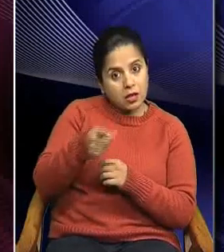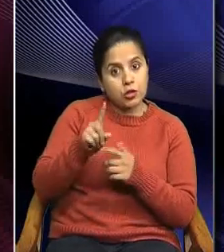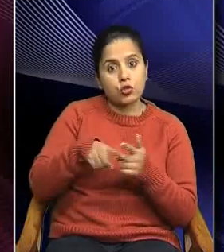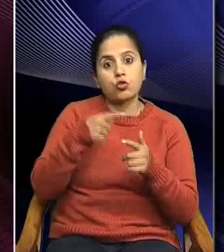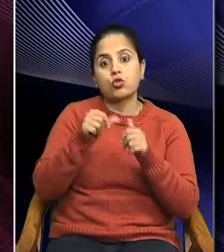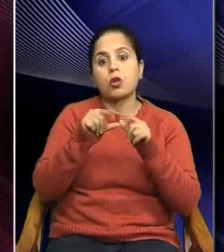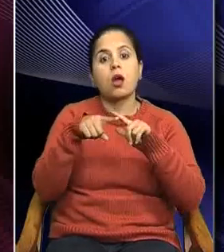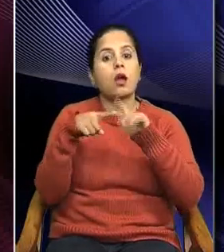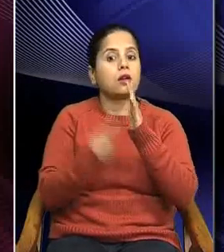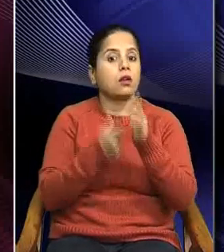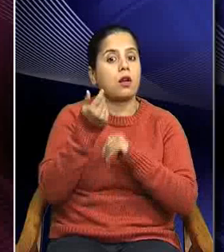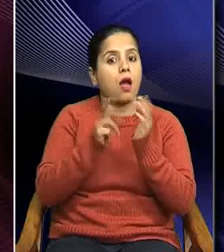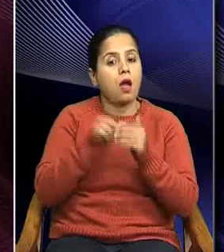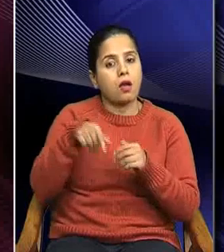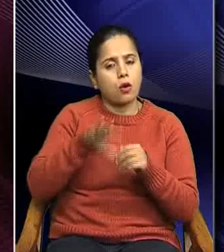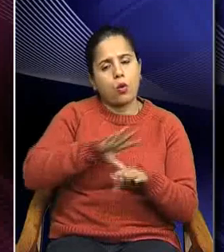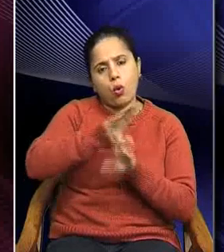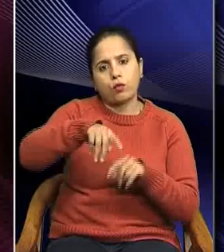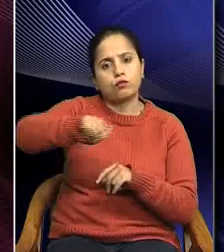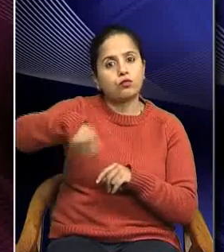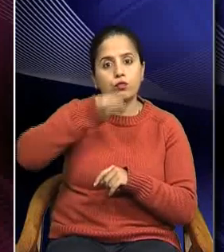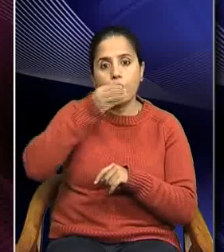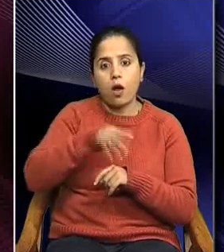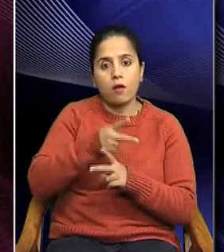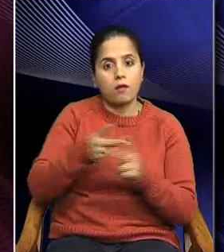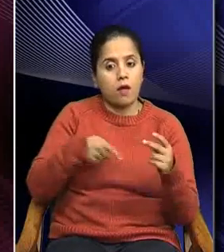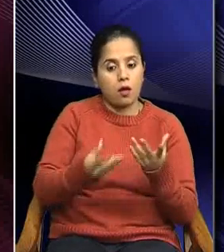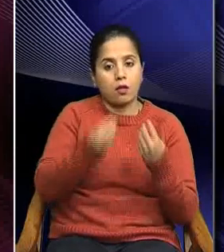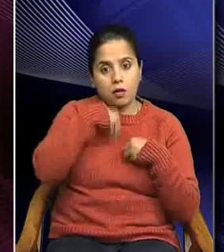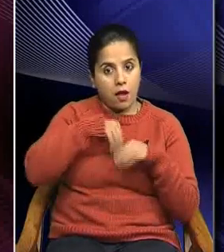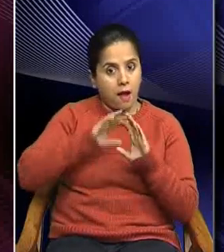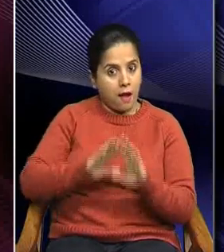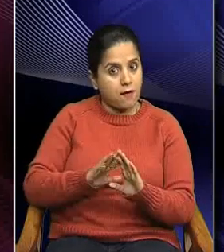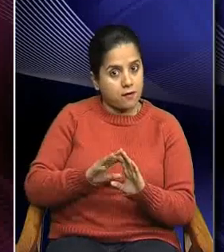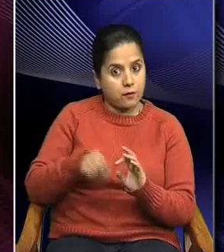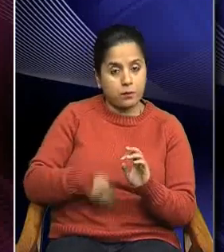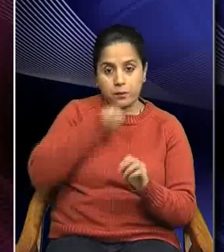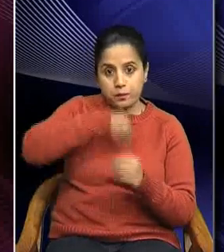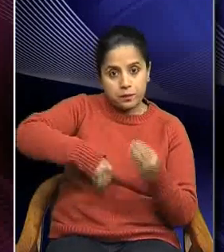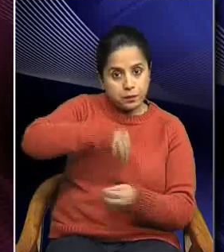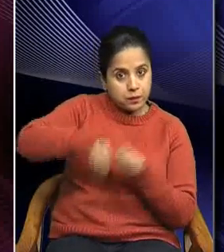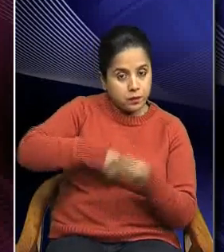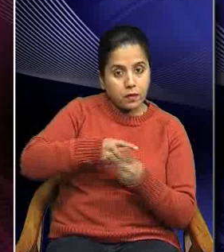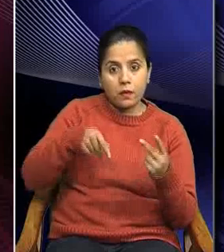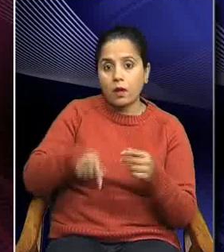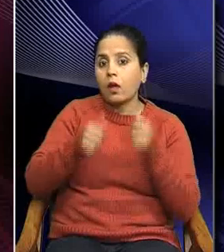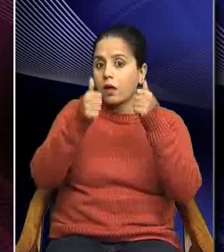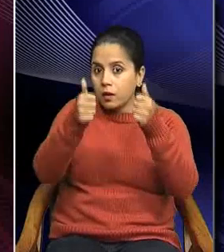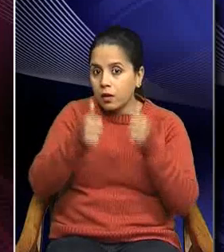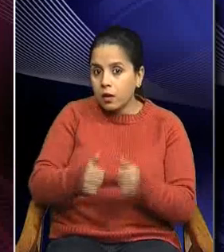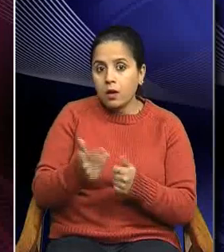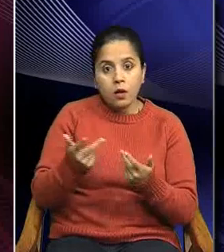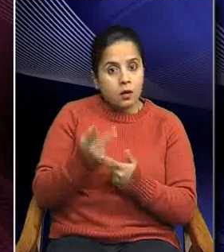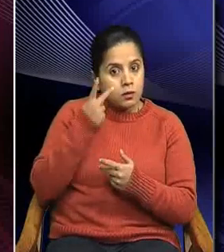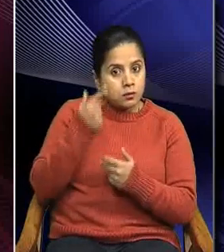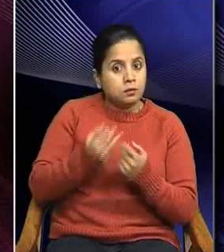which almost cooks the food that we have ingested, and then as a result of